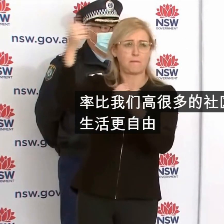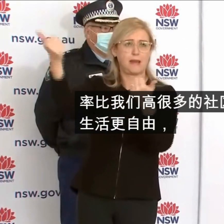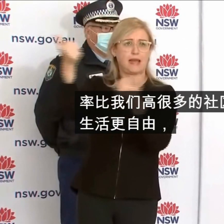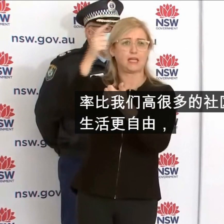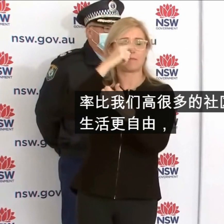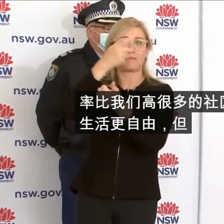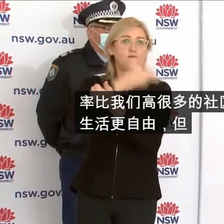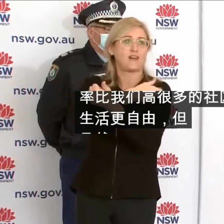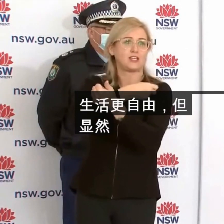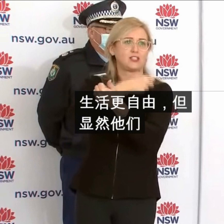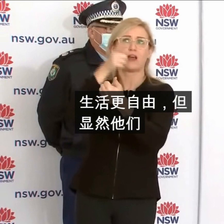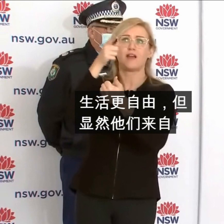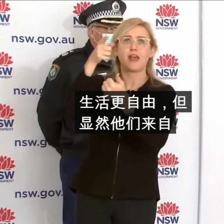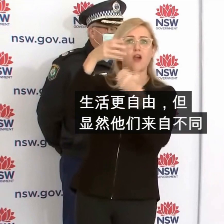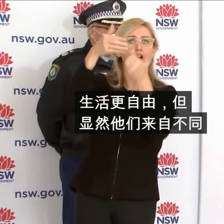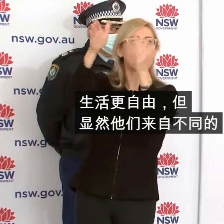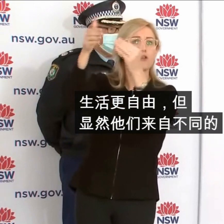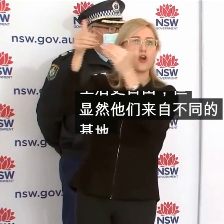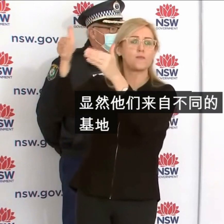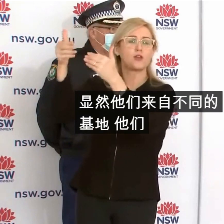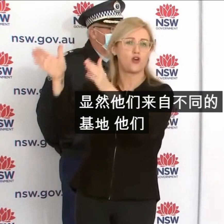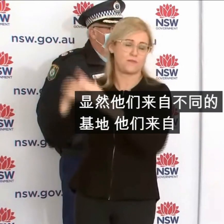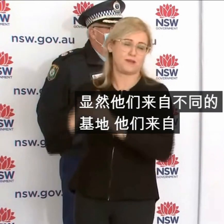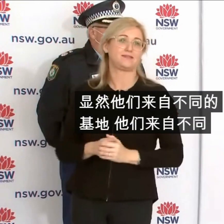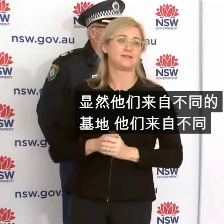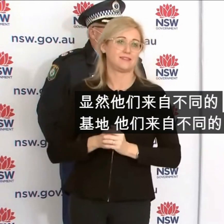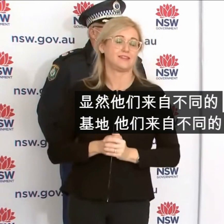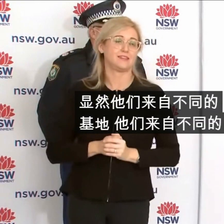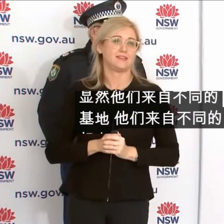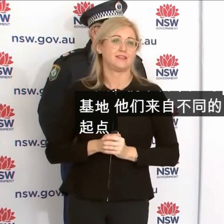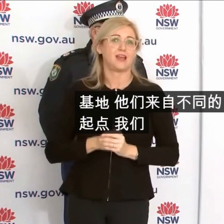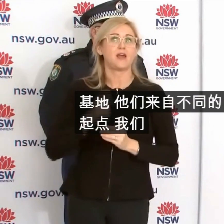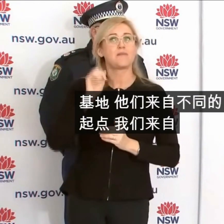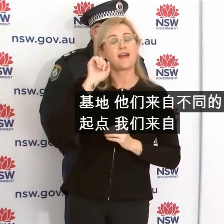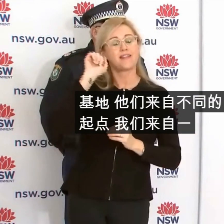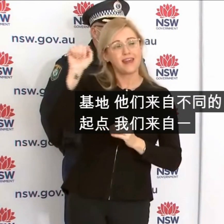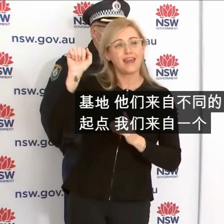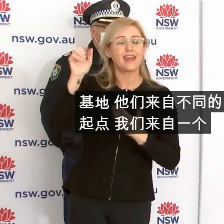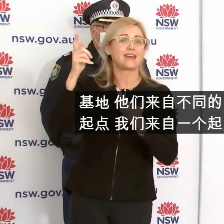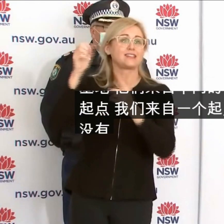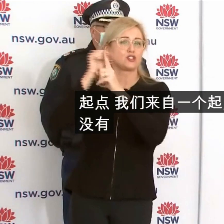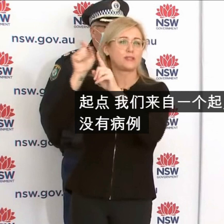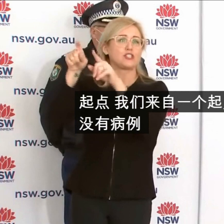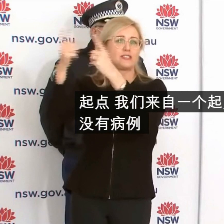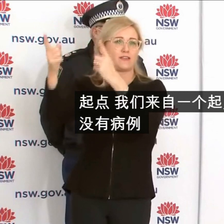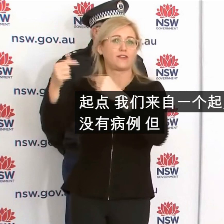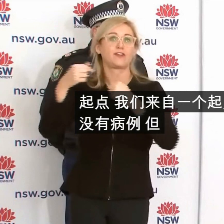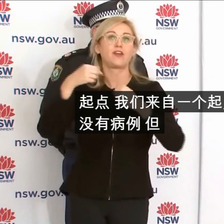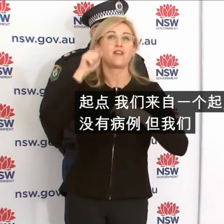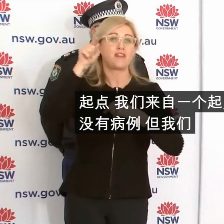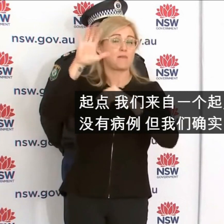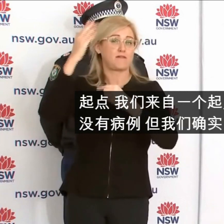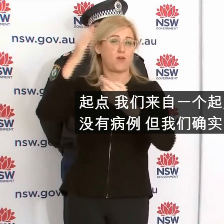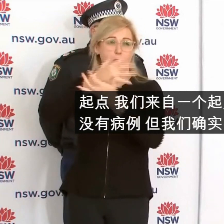living life more freely. But obviously they come from a different base. They come from a different starting point. We came from a starting point of having no